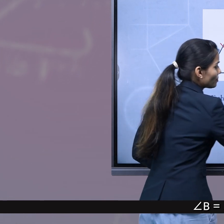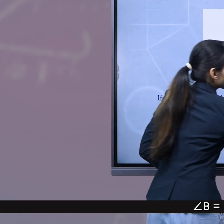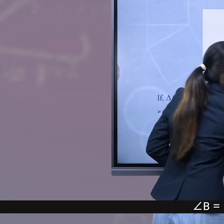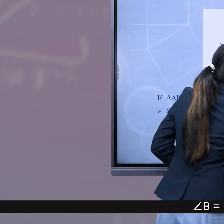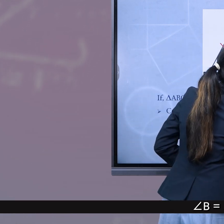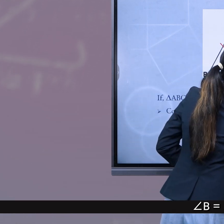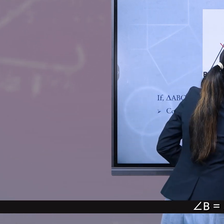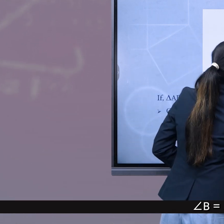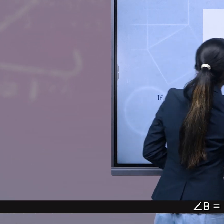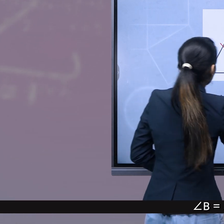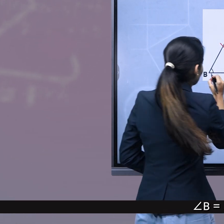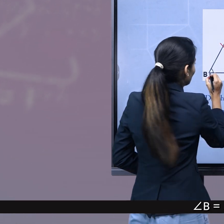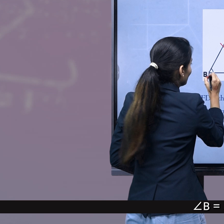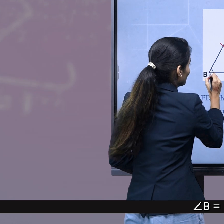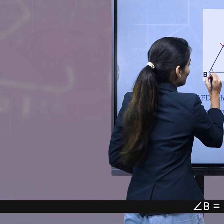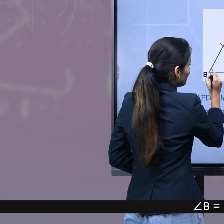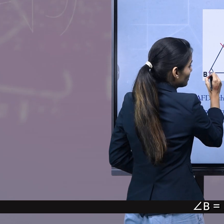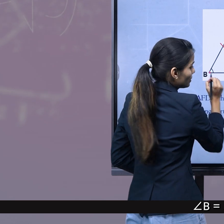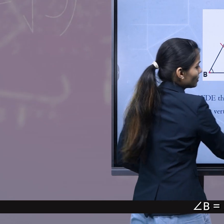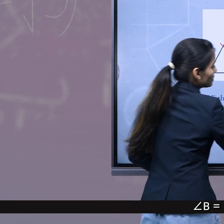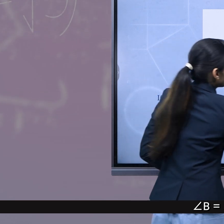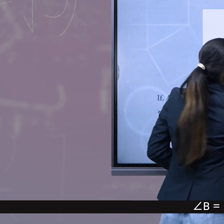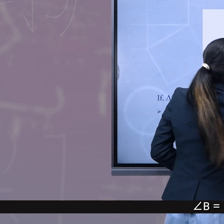angle B is equal to angle D,